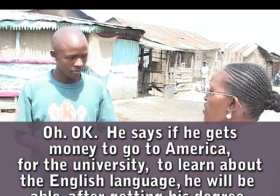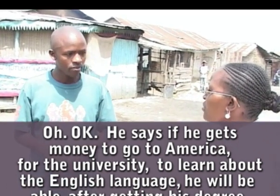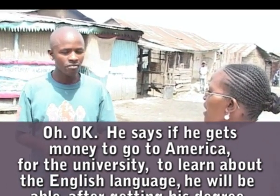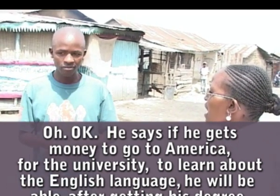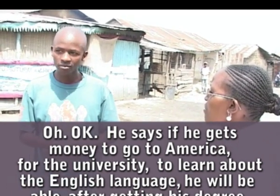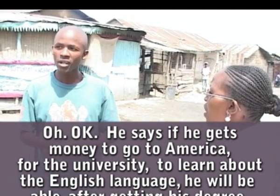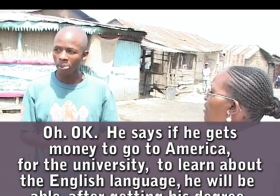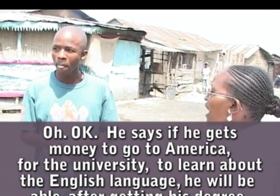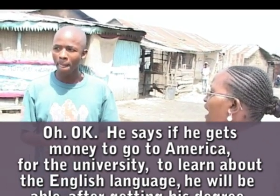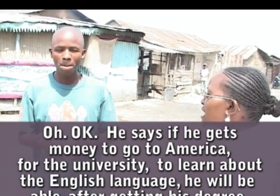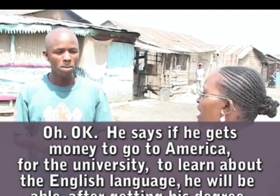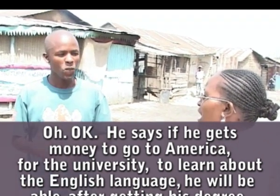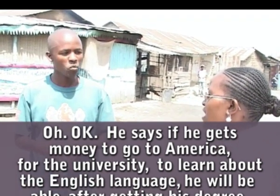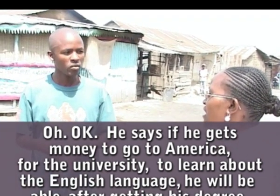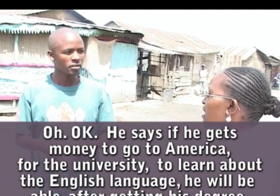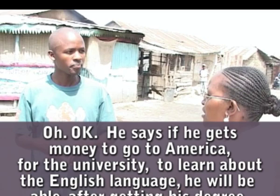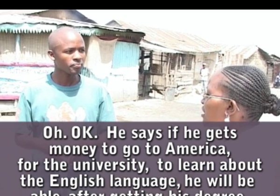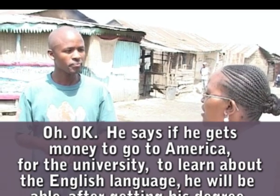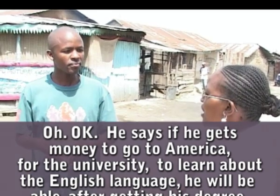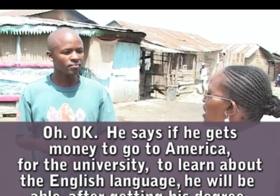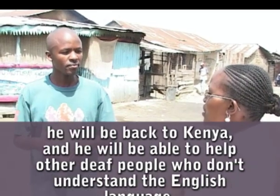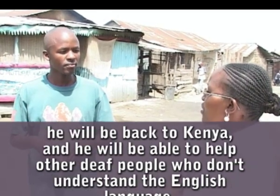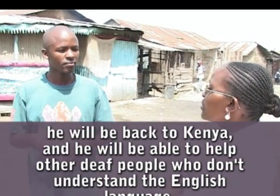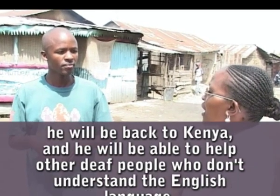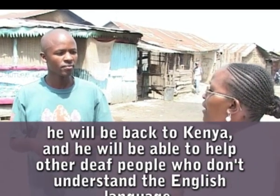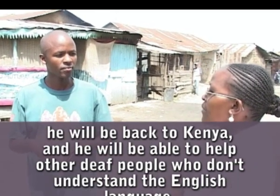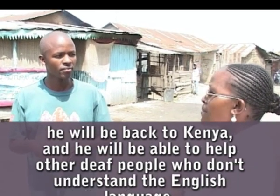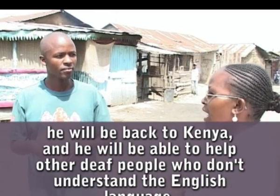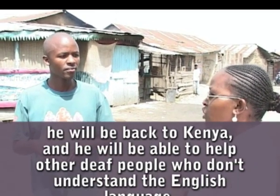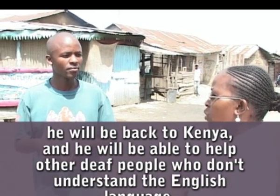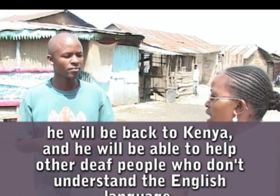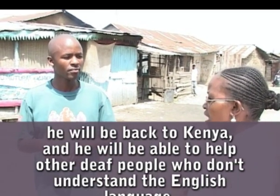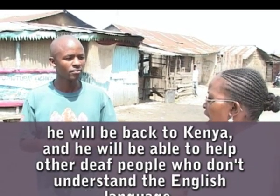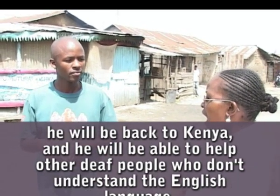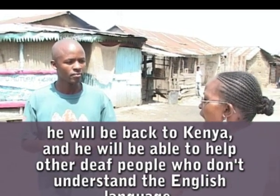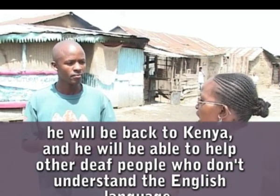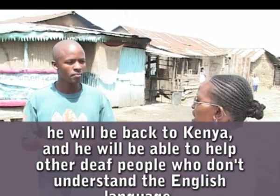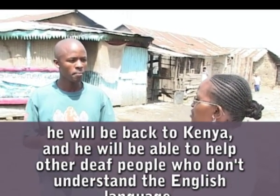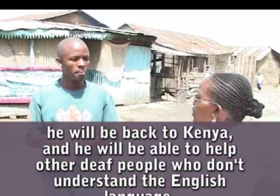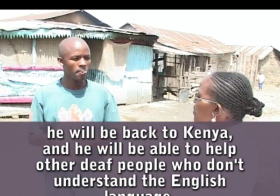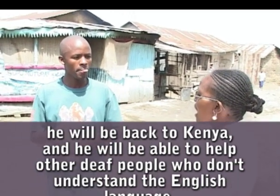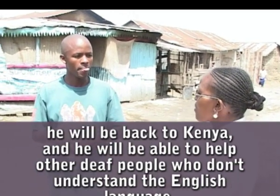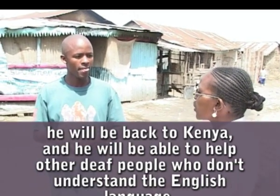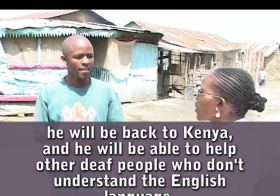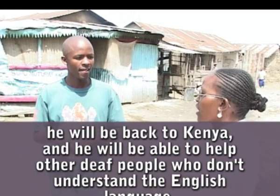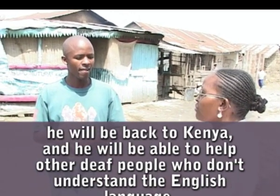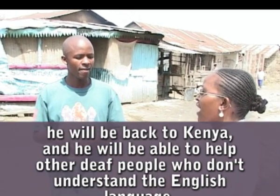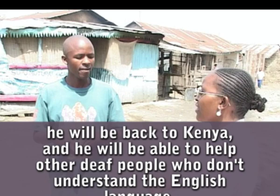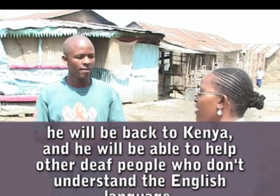will be able, after getting his degree, he will be back to Kenya and he will be able to help other